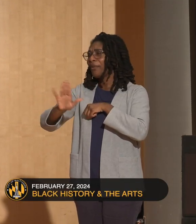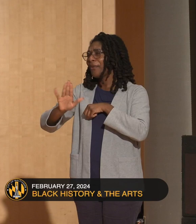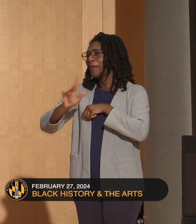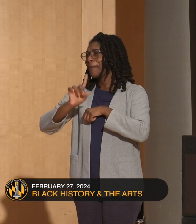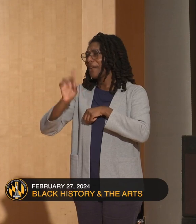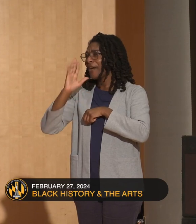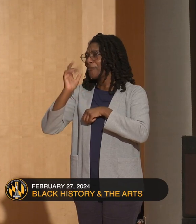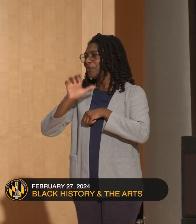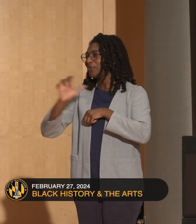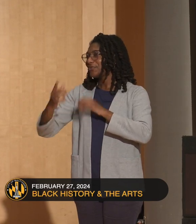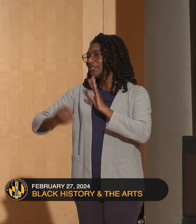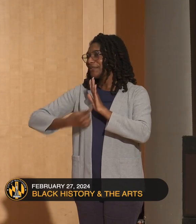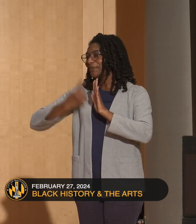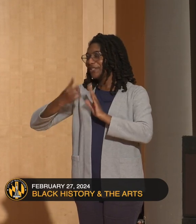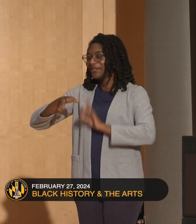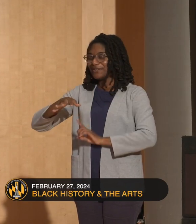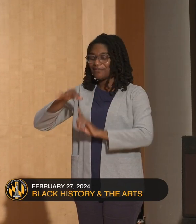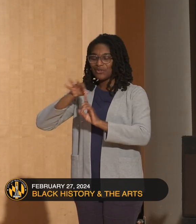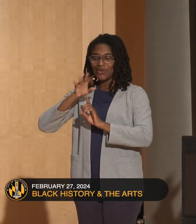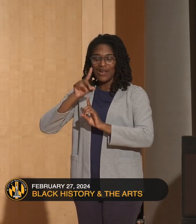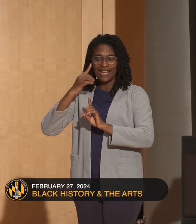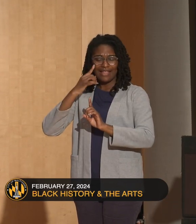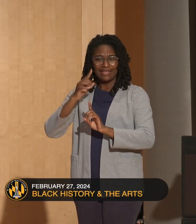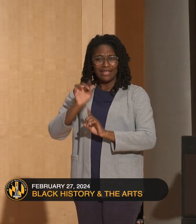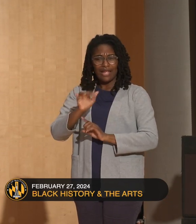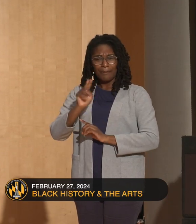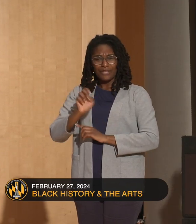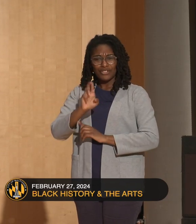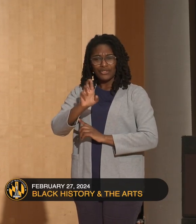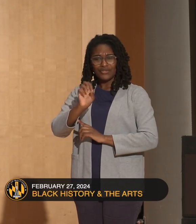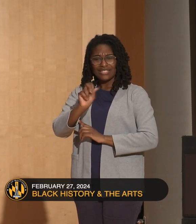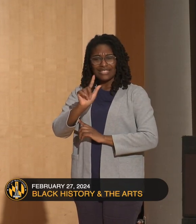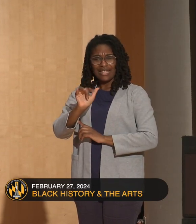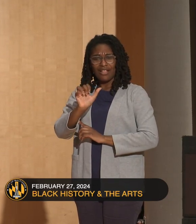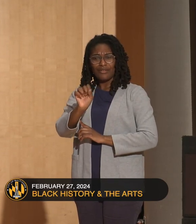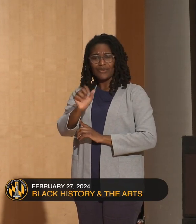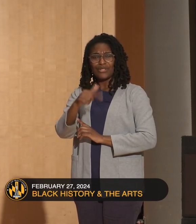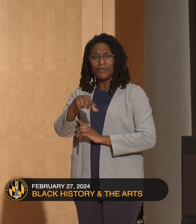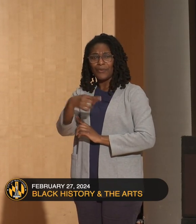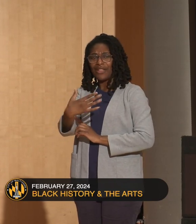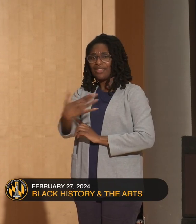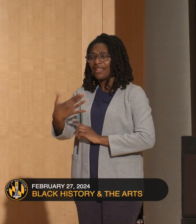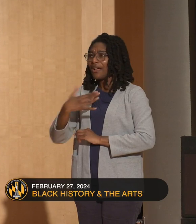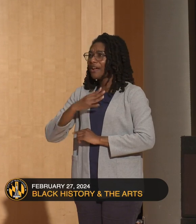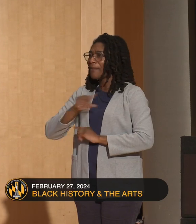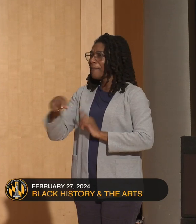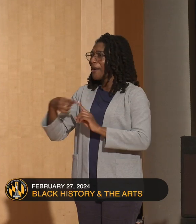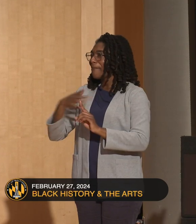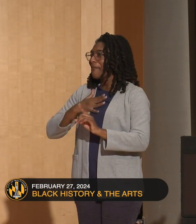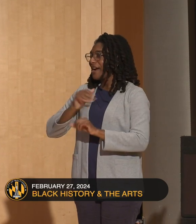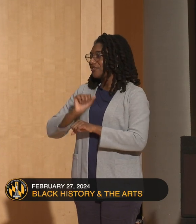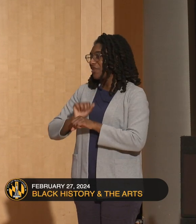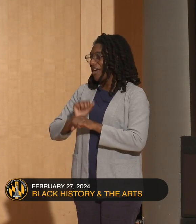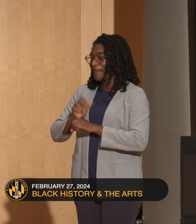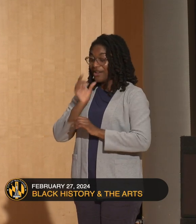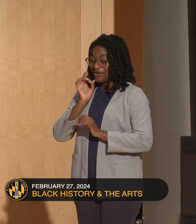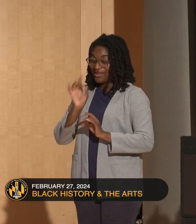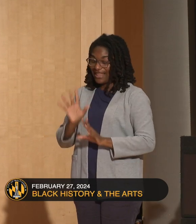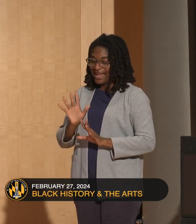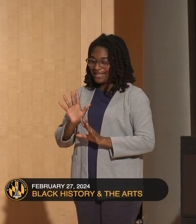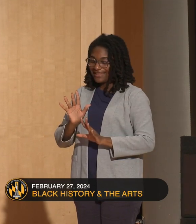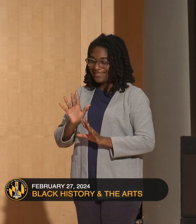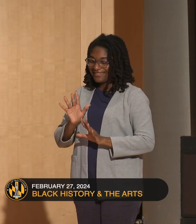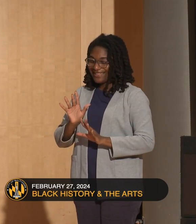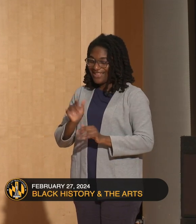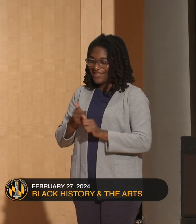something a little special, and I think, Mr. Shields, you've heard this before, but one of the things about my job I really don't like is presenting citations,